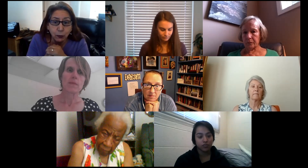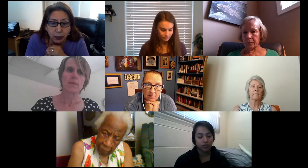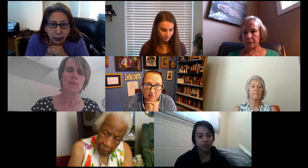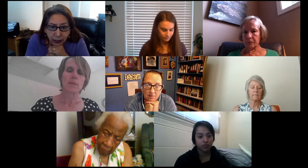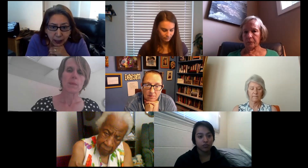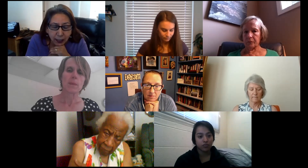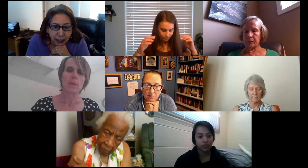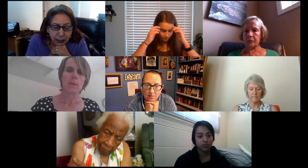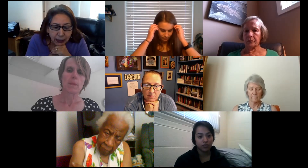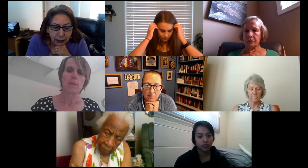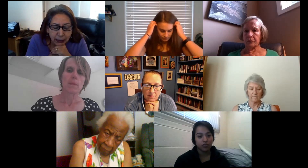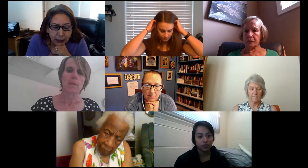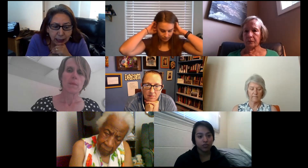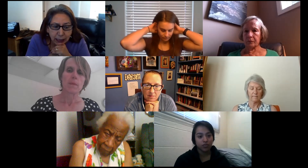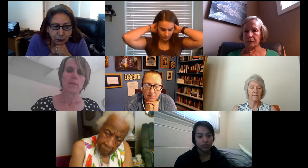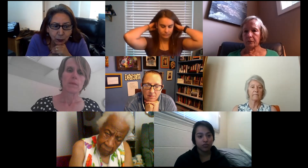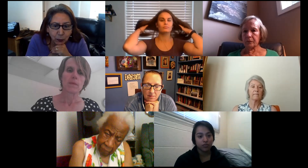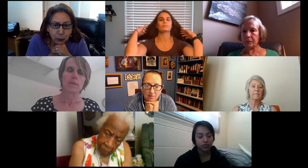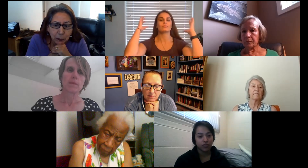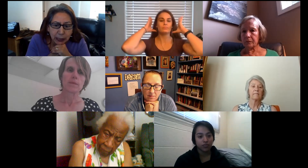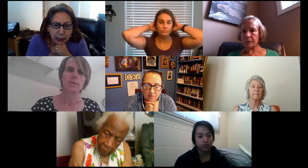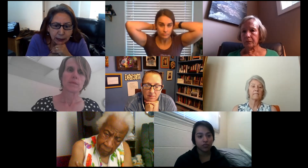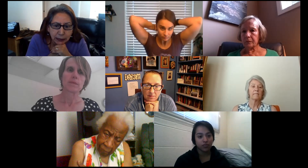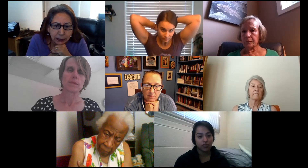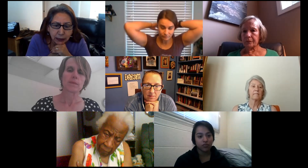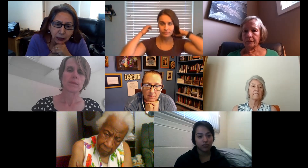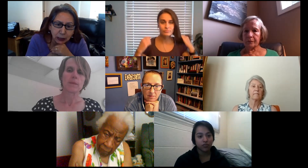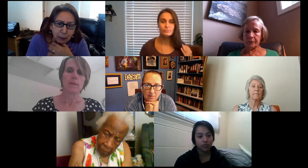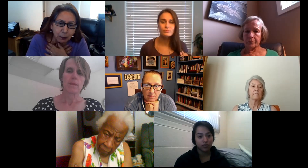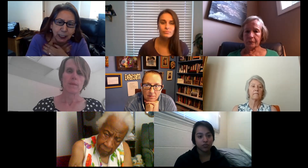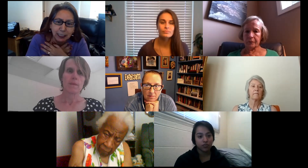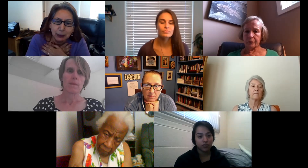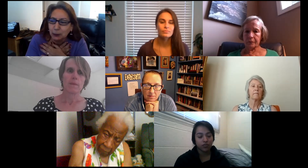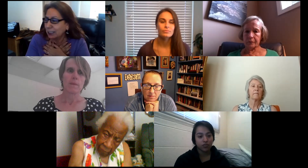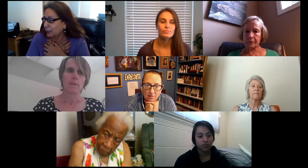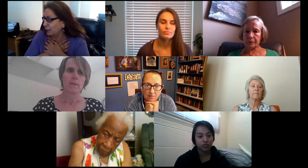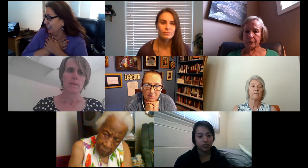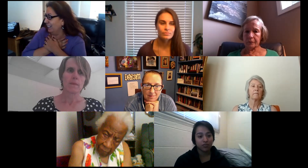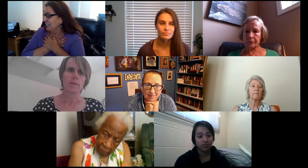before. And when we went, this is the sad part where I get so sad still.